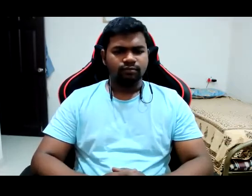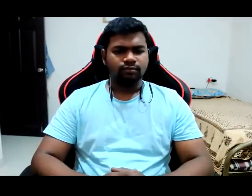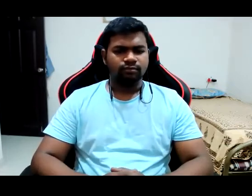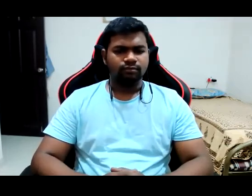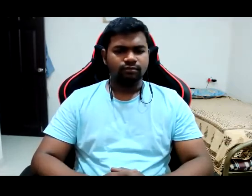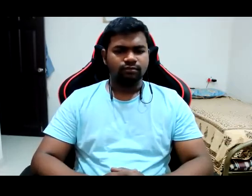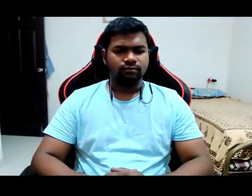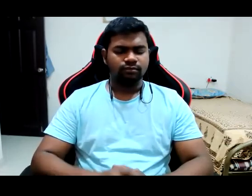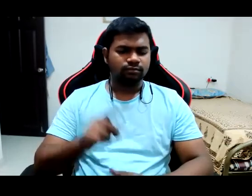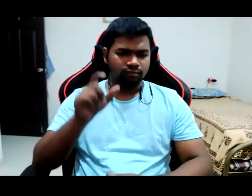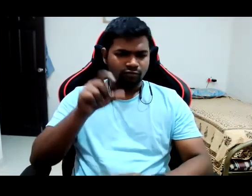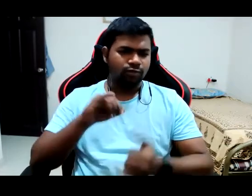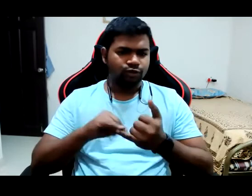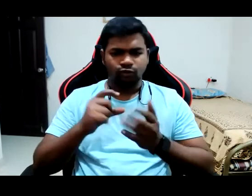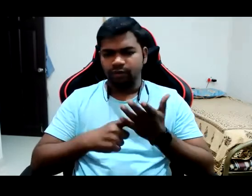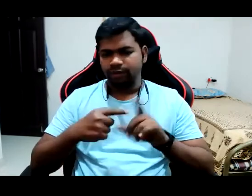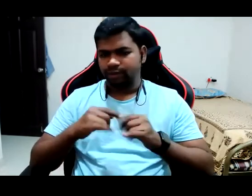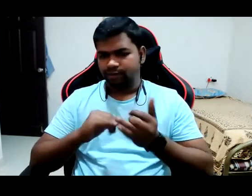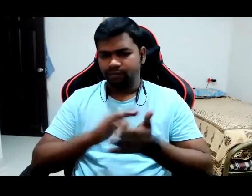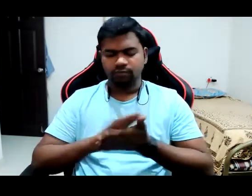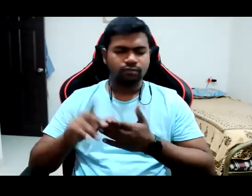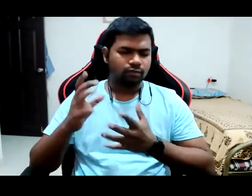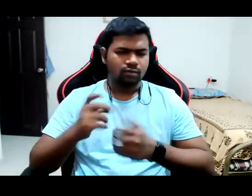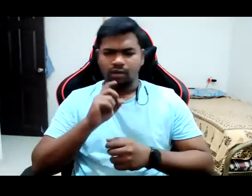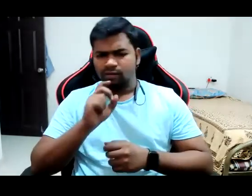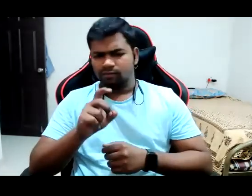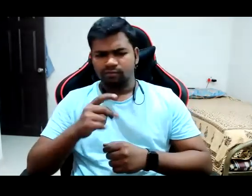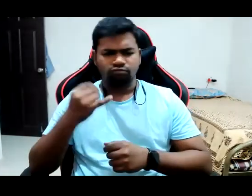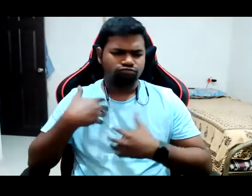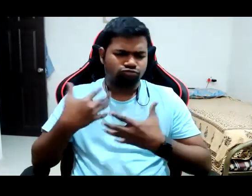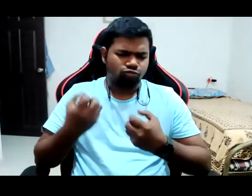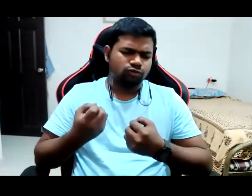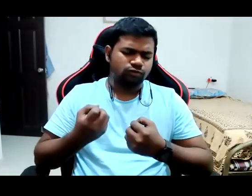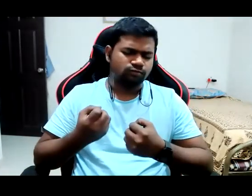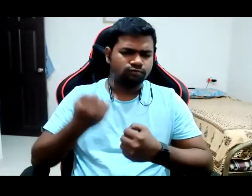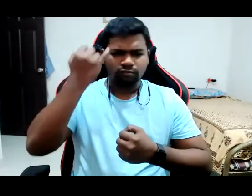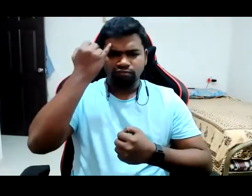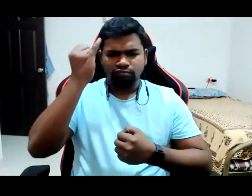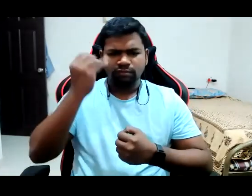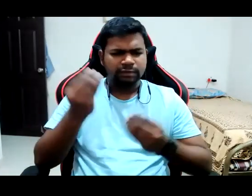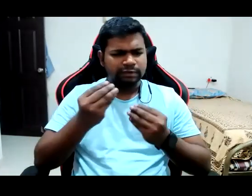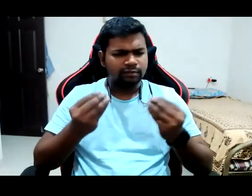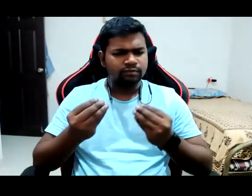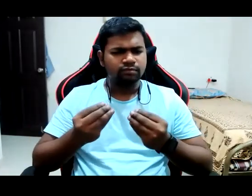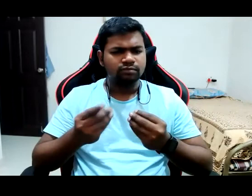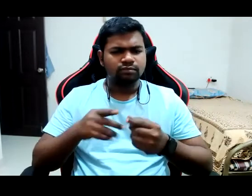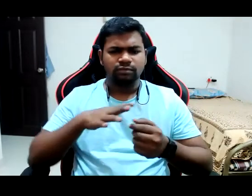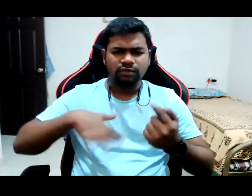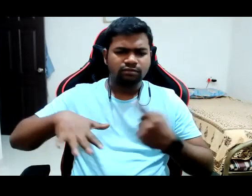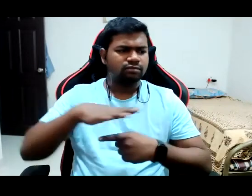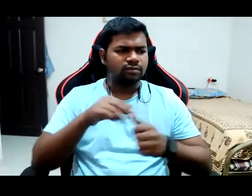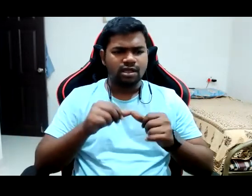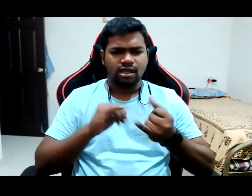Shiva Suresh here. So I would like to come up with something based on the assessment.